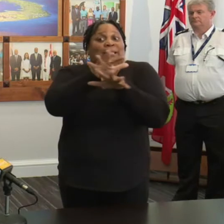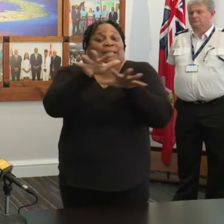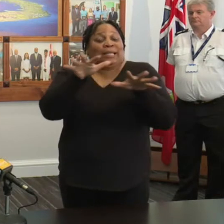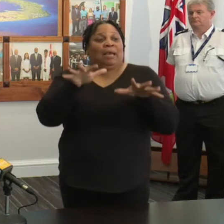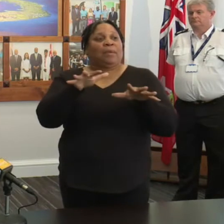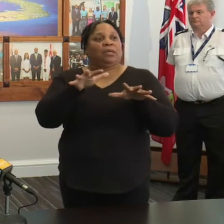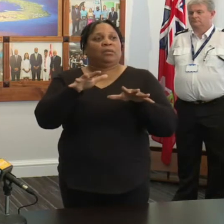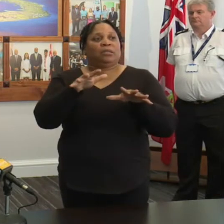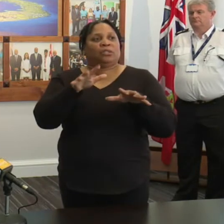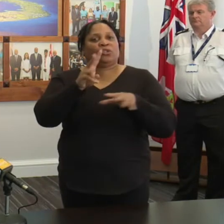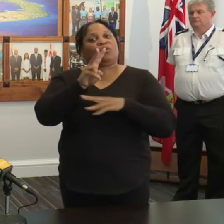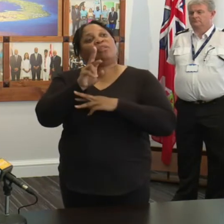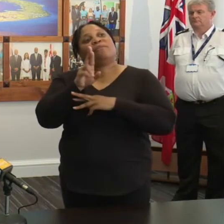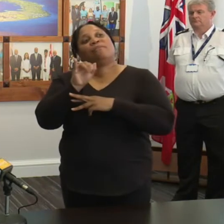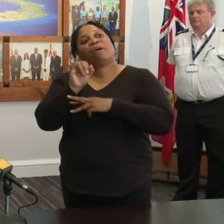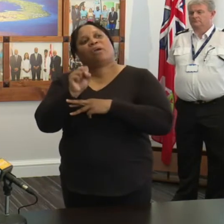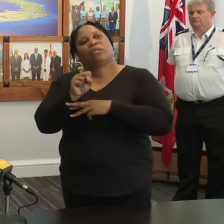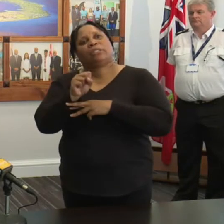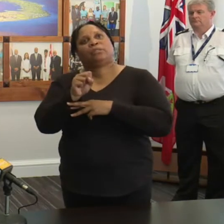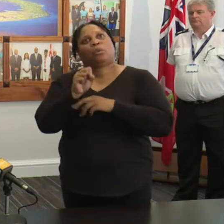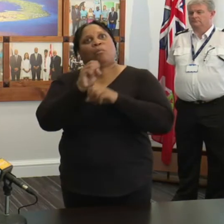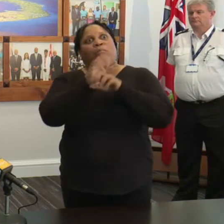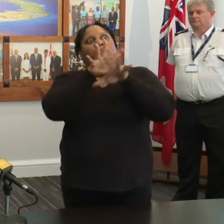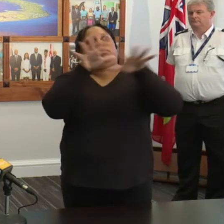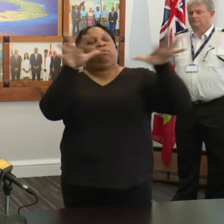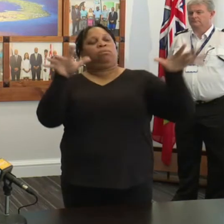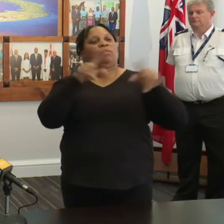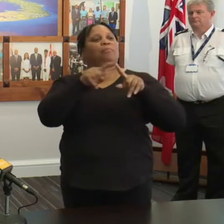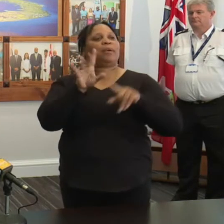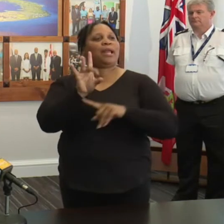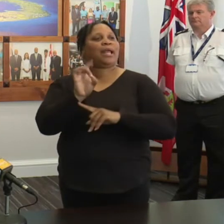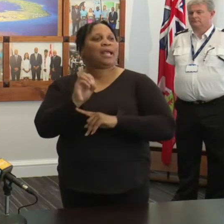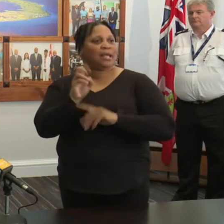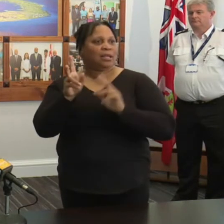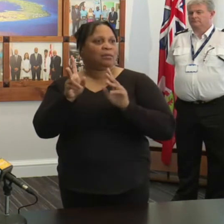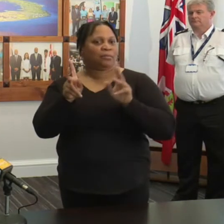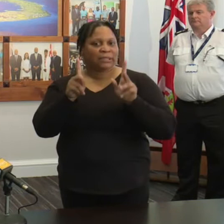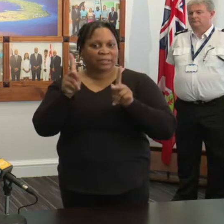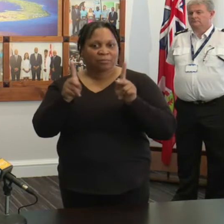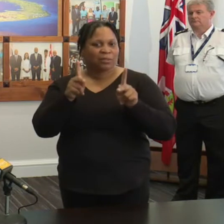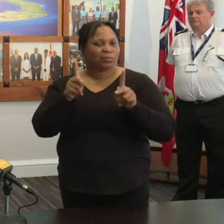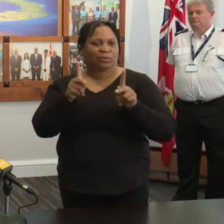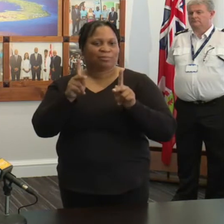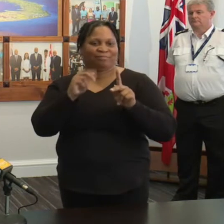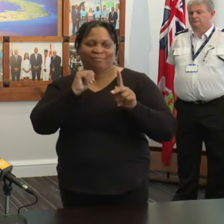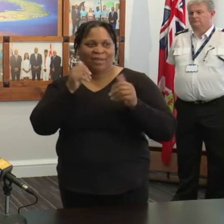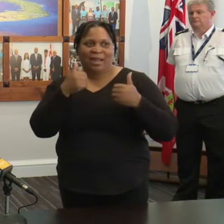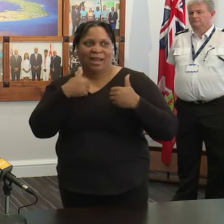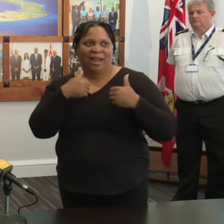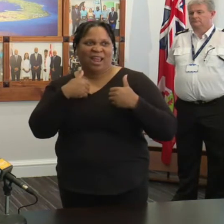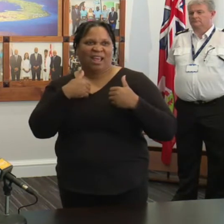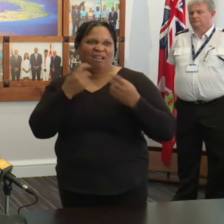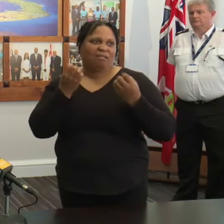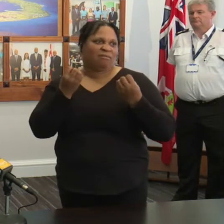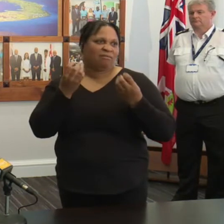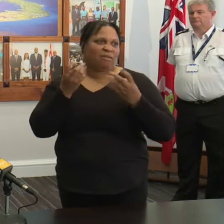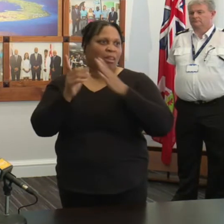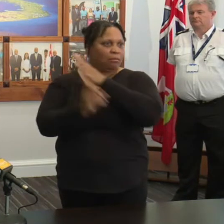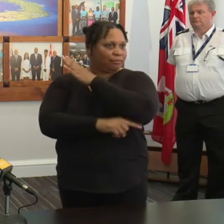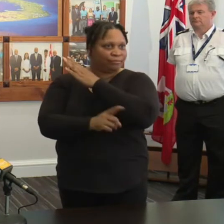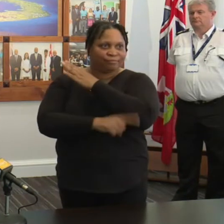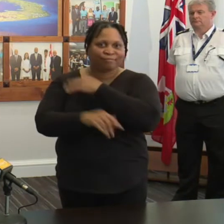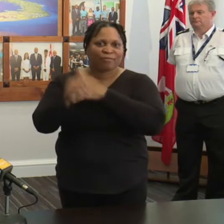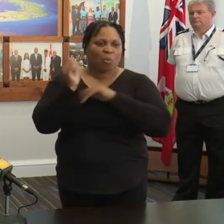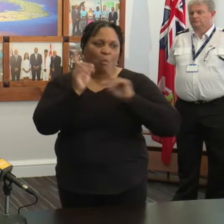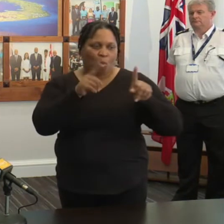ultimately the virus will be quite widespread, but 80% of people will not have a significant consequence, will not